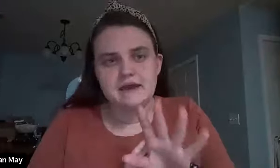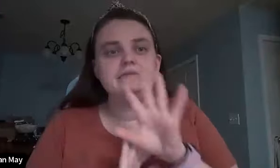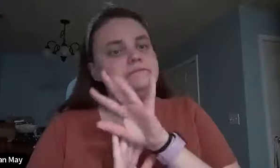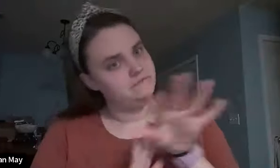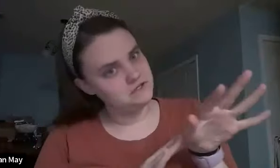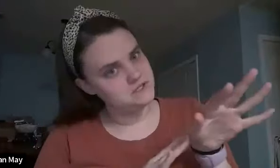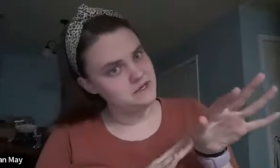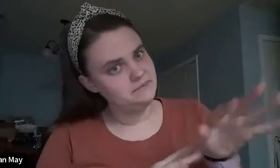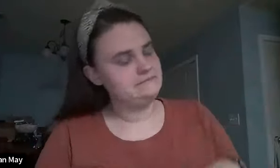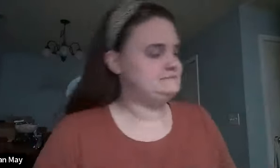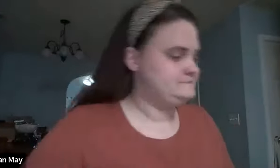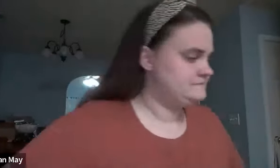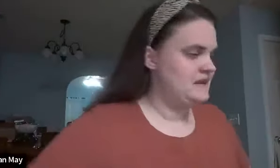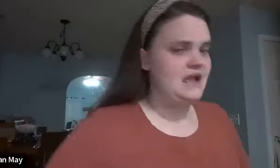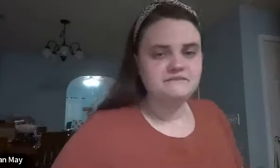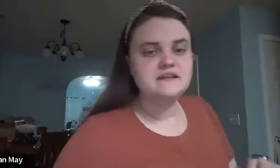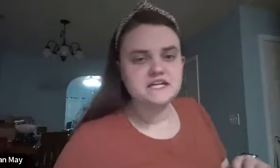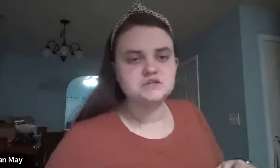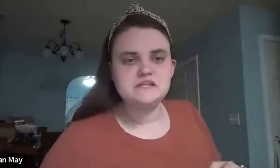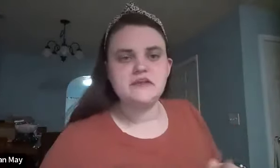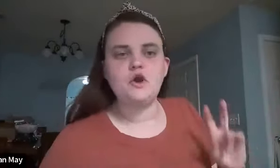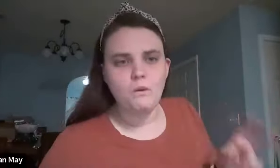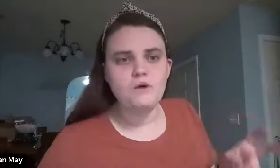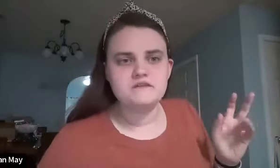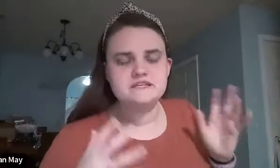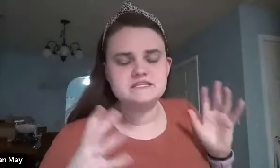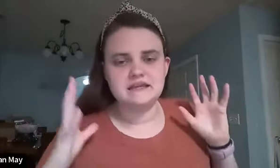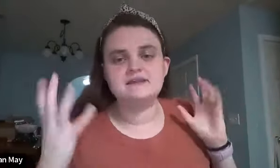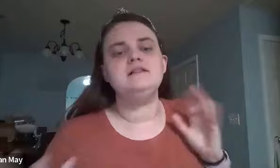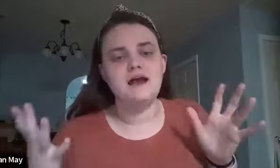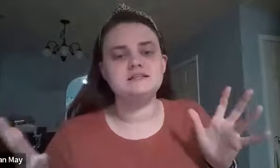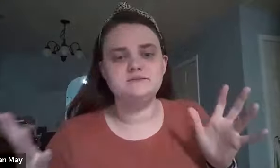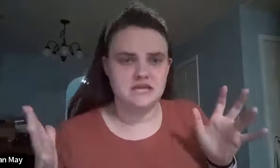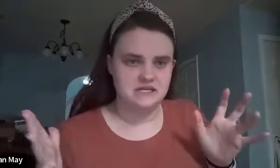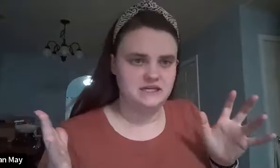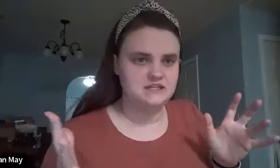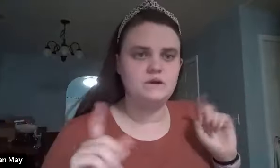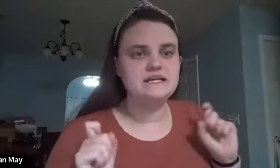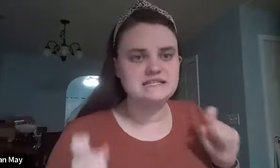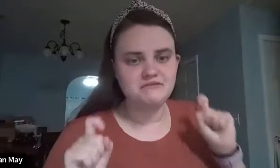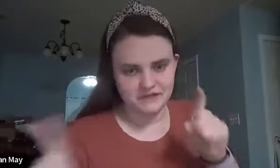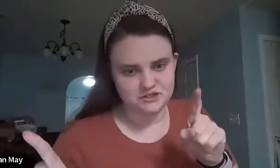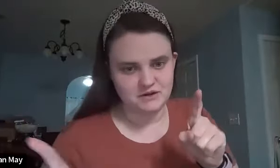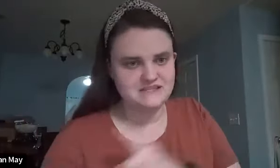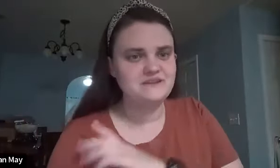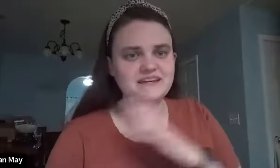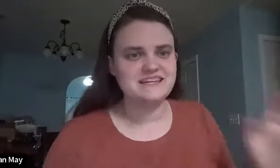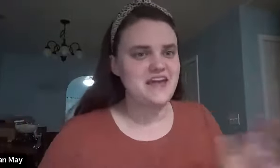doubt, fingerspell. I feel like that should be like the quote of this like class, Miss Katie, is when in doubt, fingerspell. Because I feel like I say that